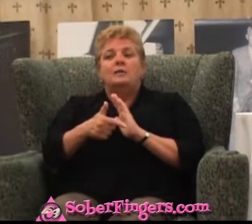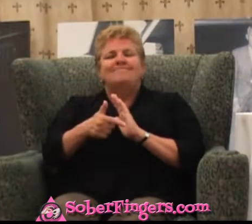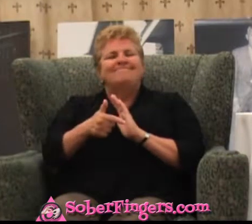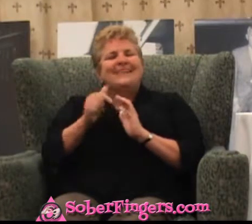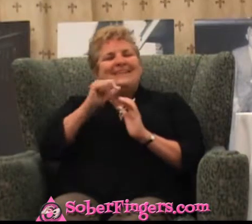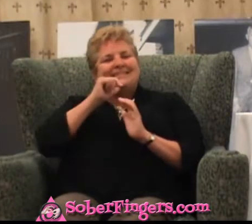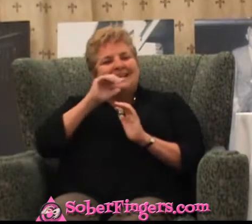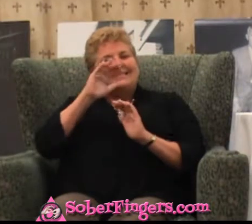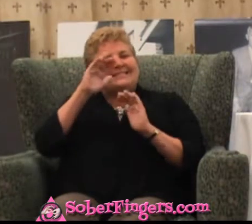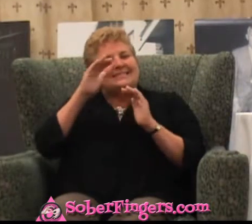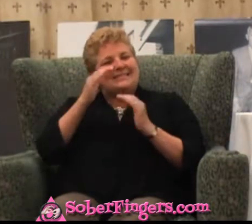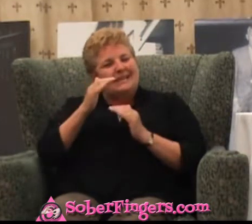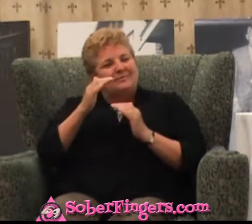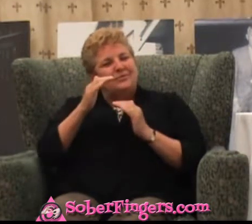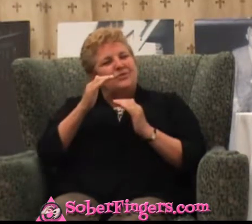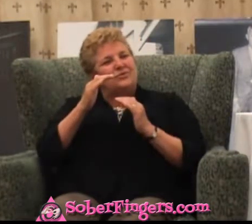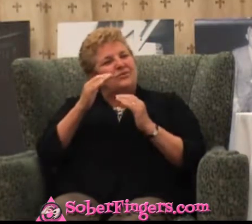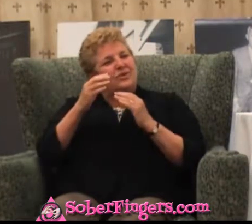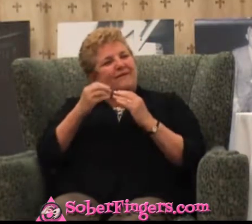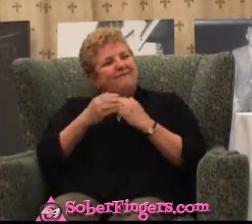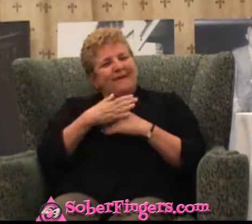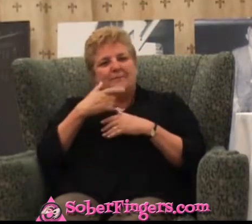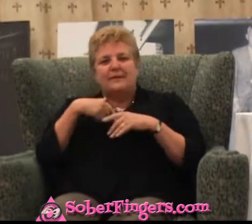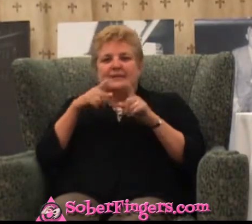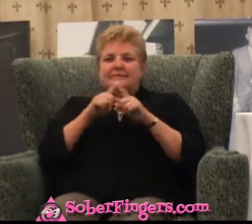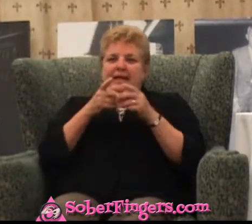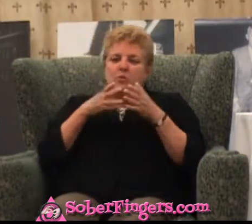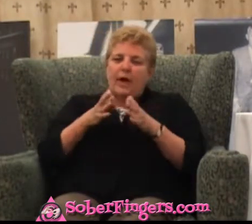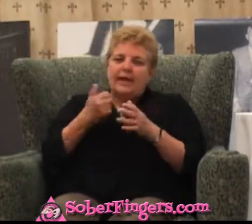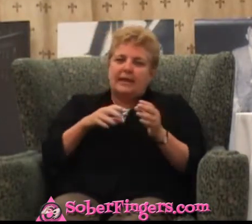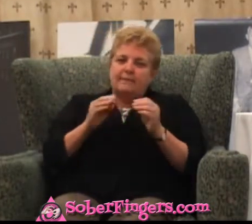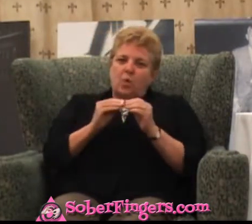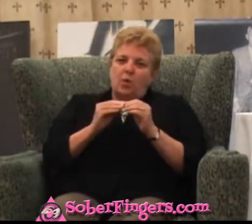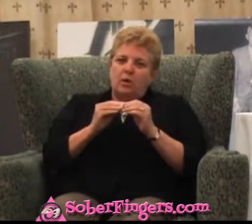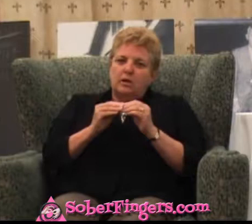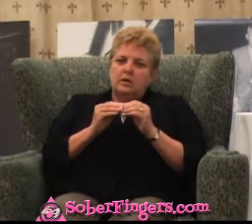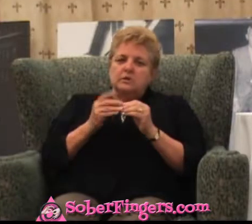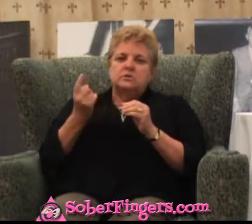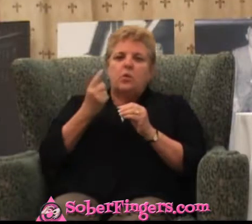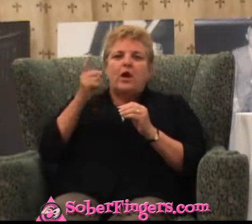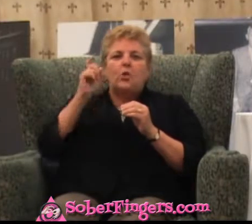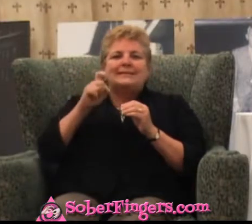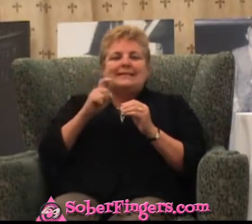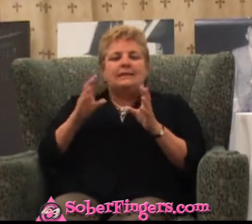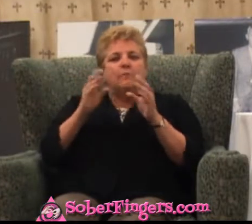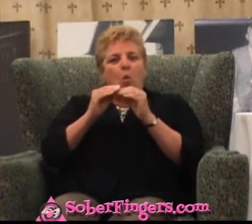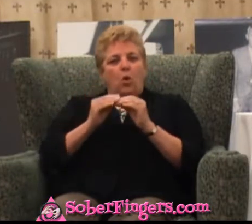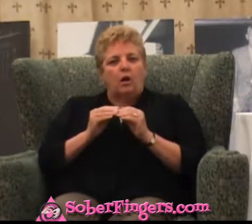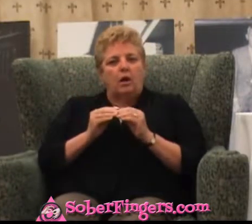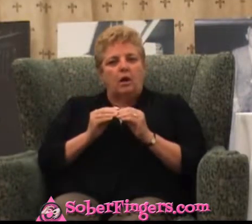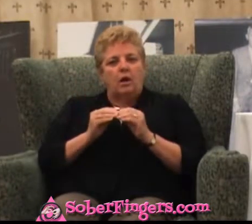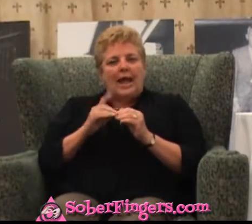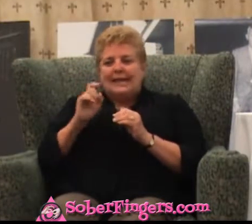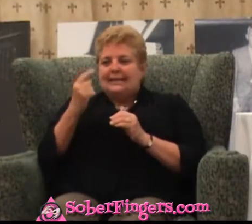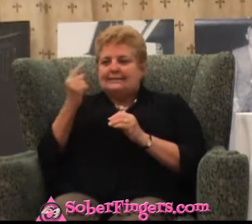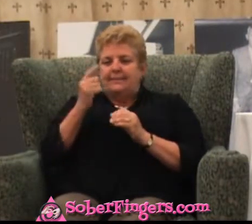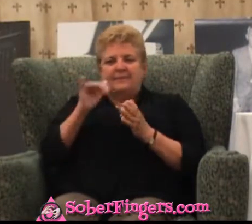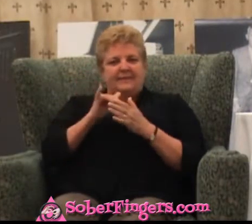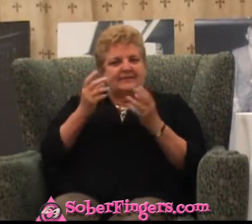to have the same effect. And I require more. And I need something that's quicker, something that's